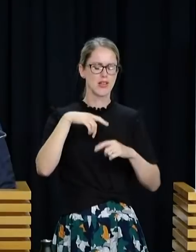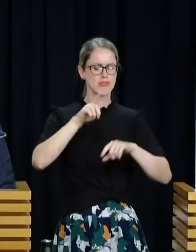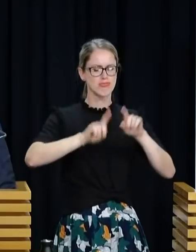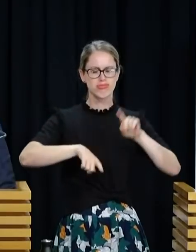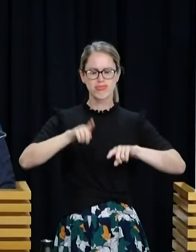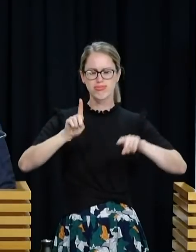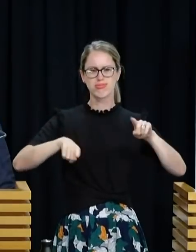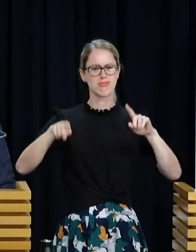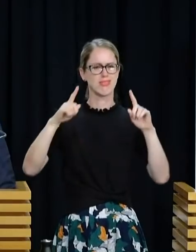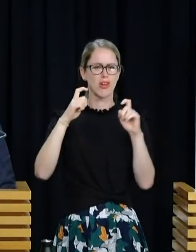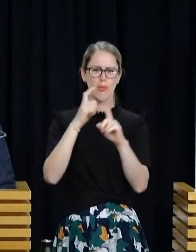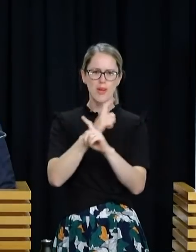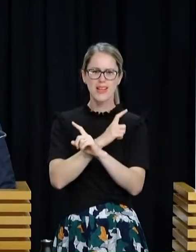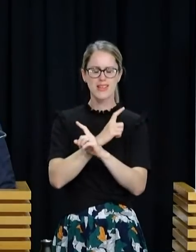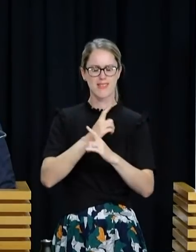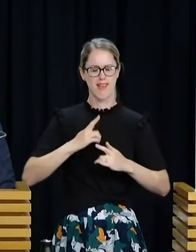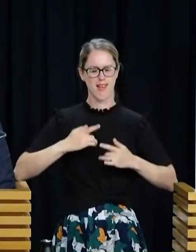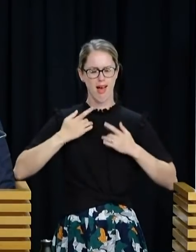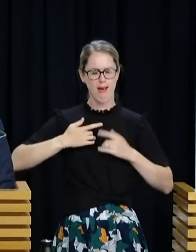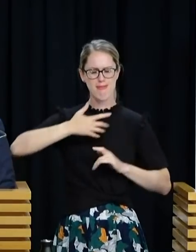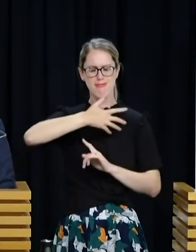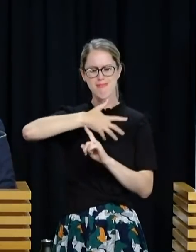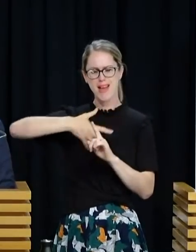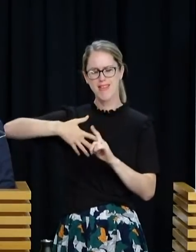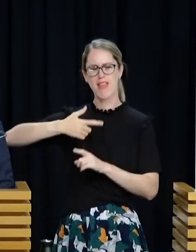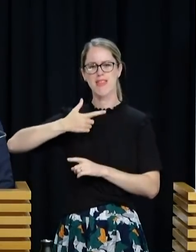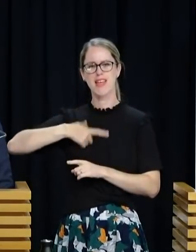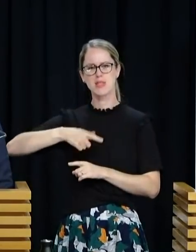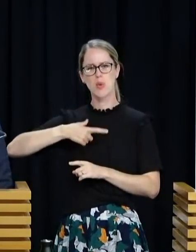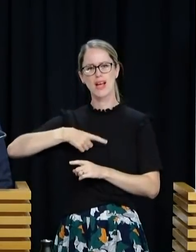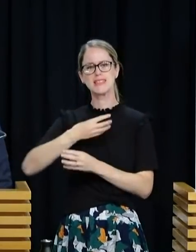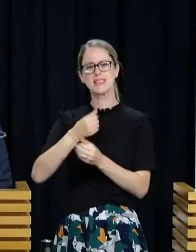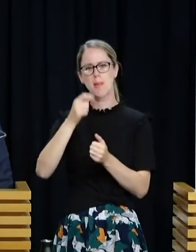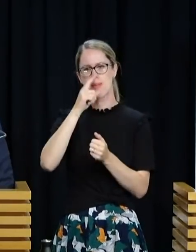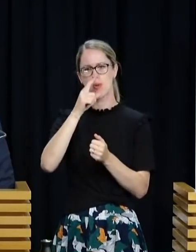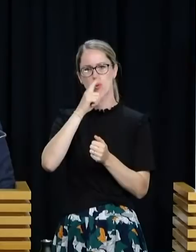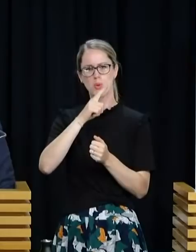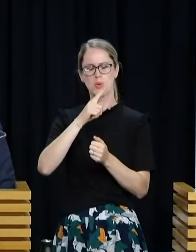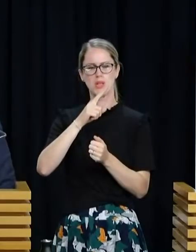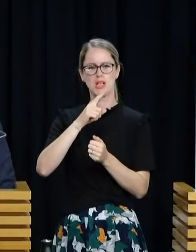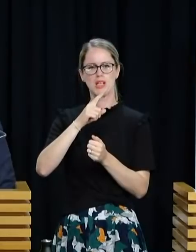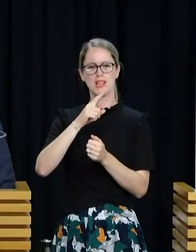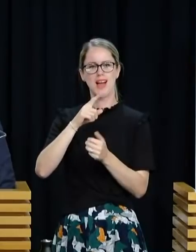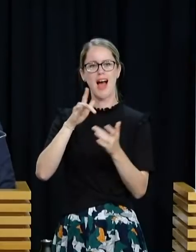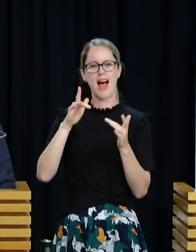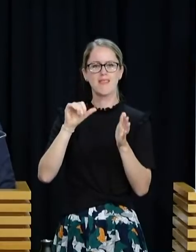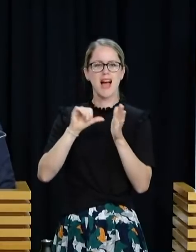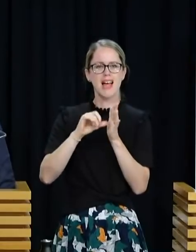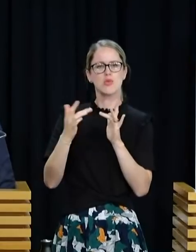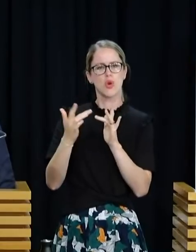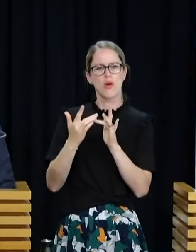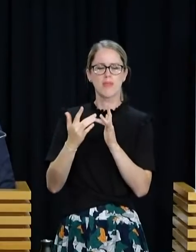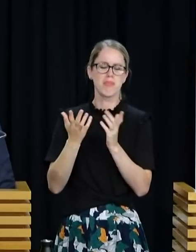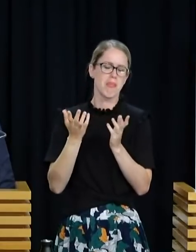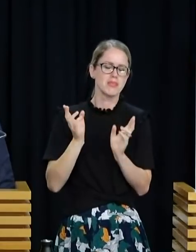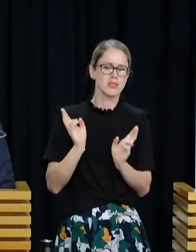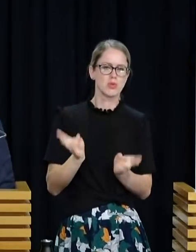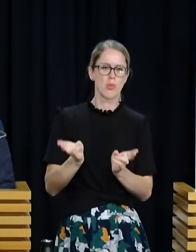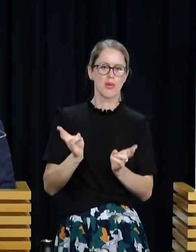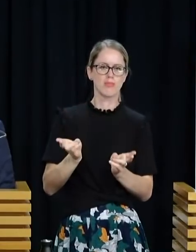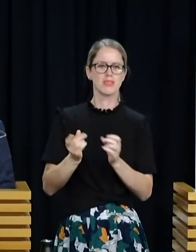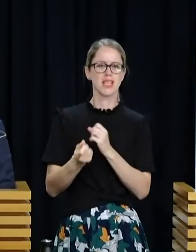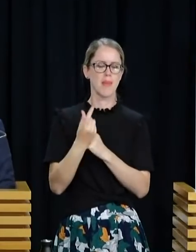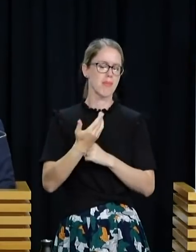host of complexity and reasons behind that last kind of handful of cases, as we've dealt with this in previous